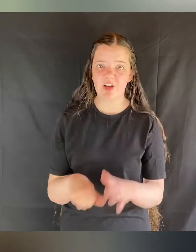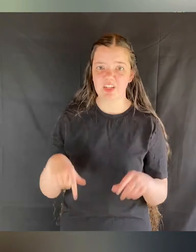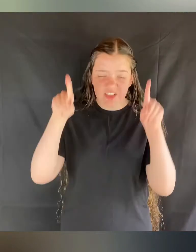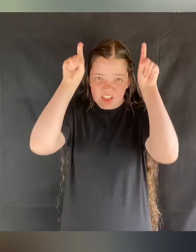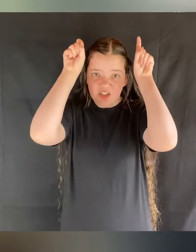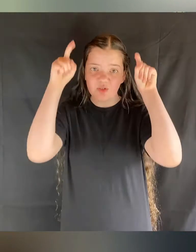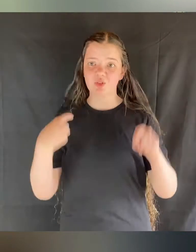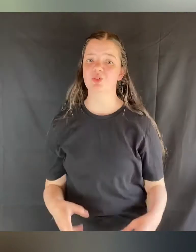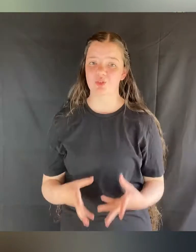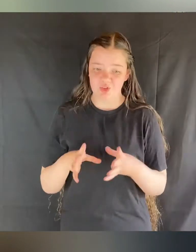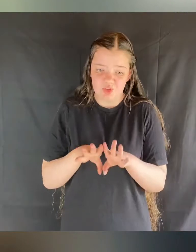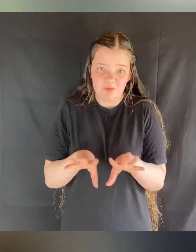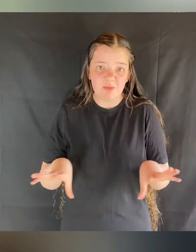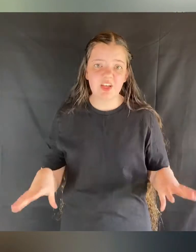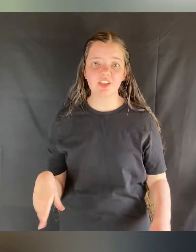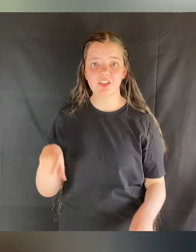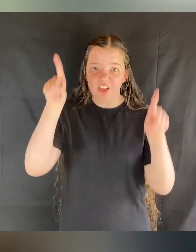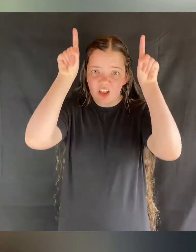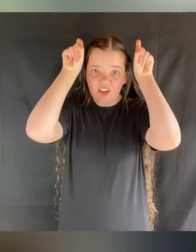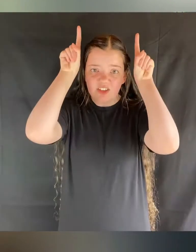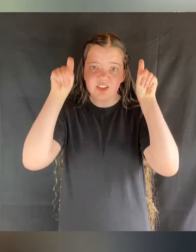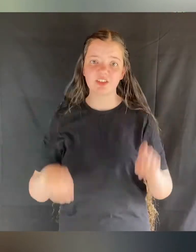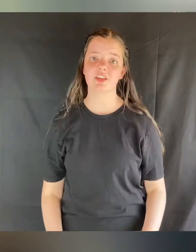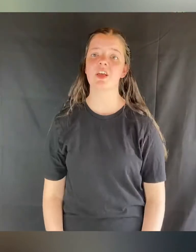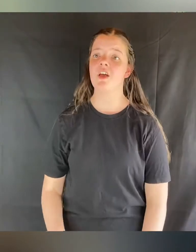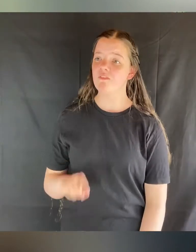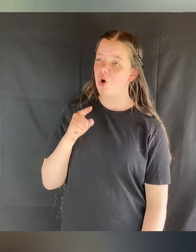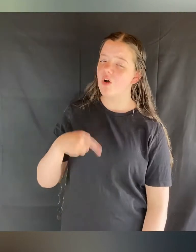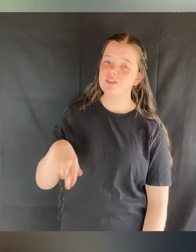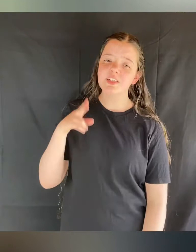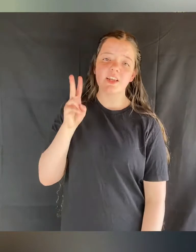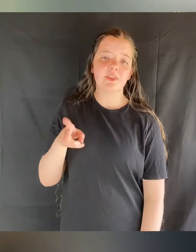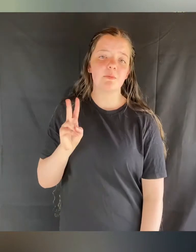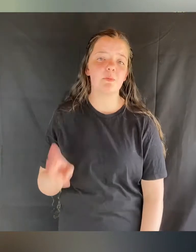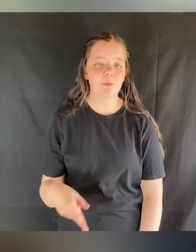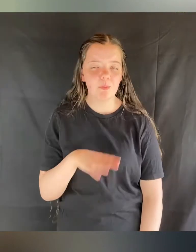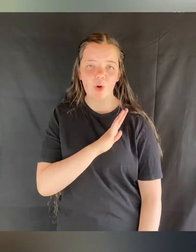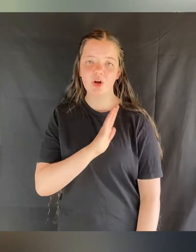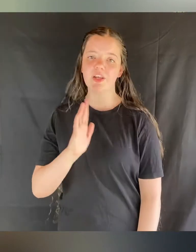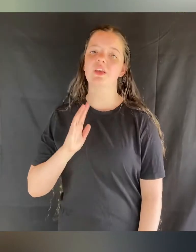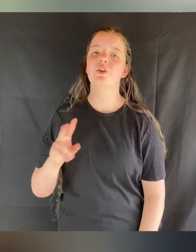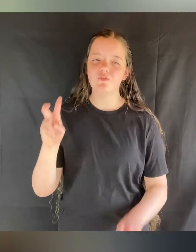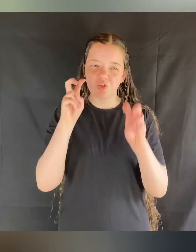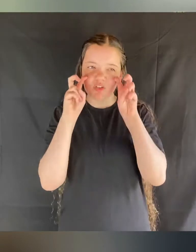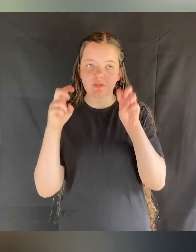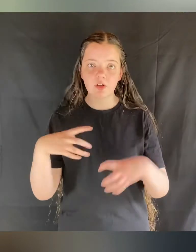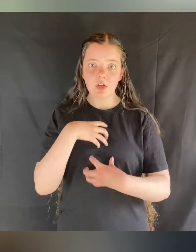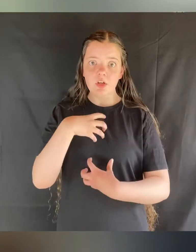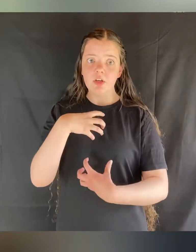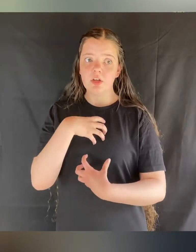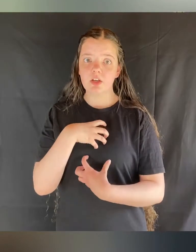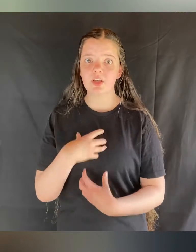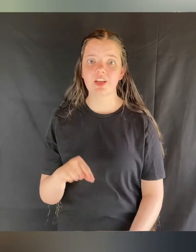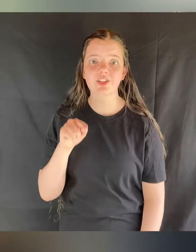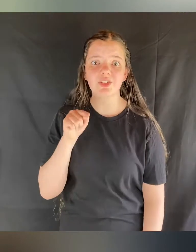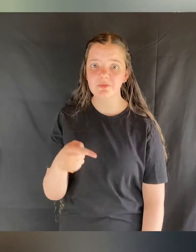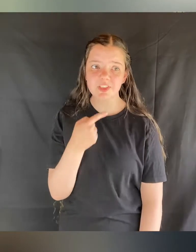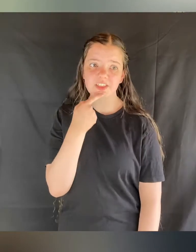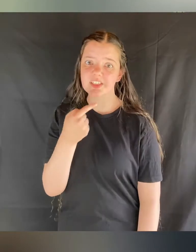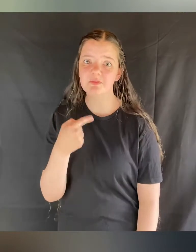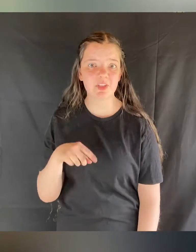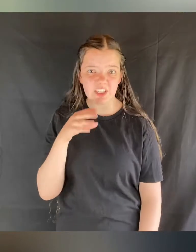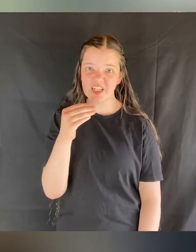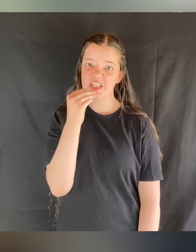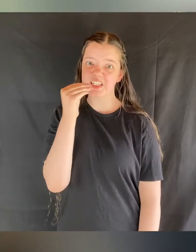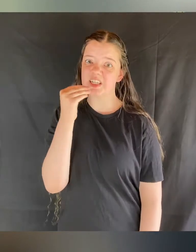or softback slugs. For often in the morning he would view his flowers in fright and observe that they'd been eaten by